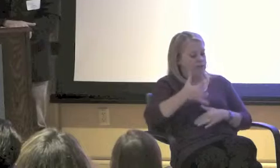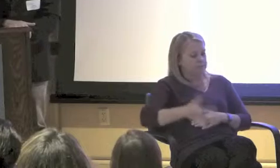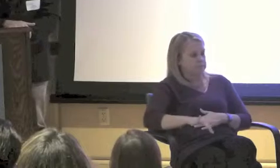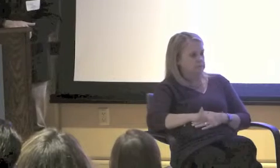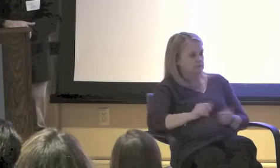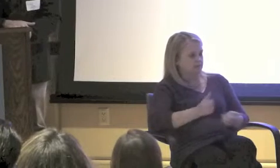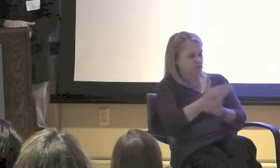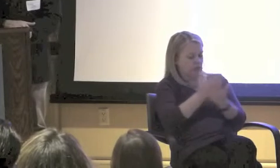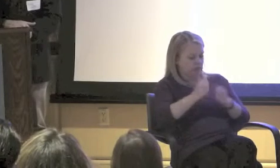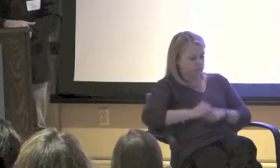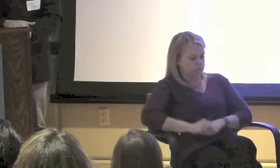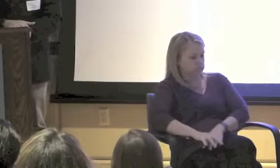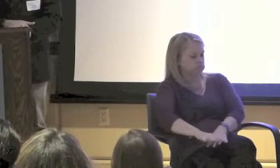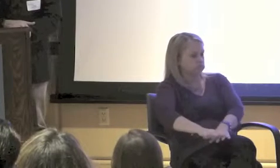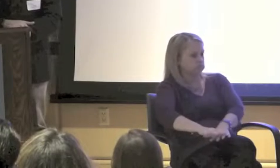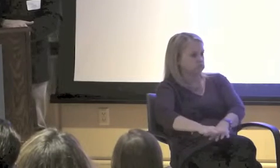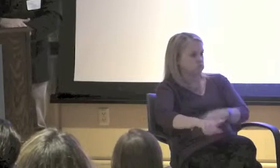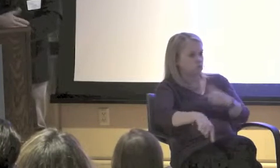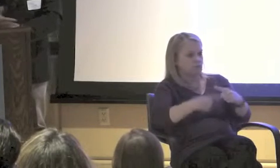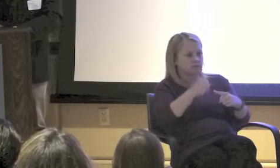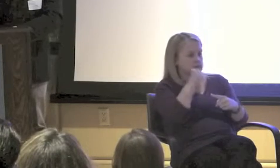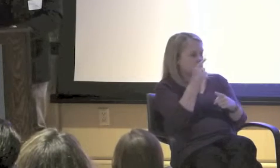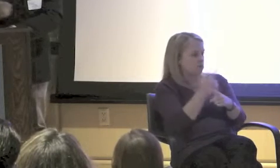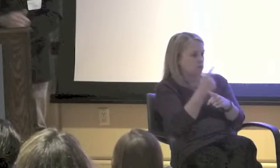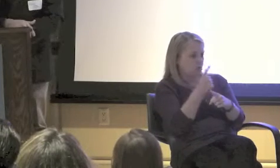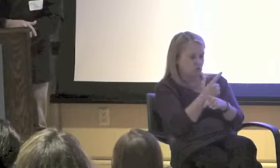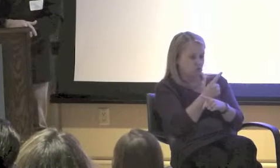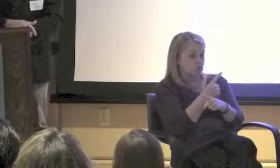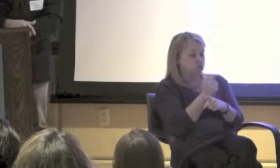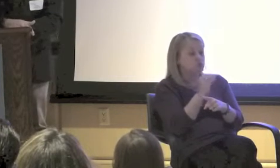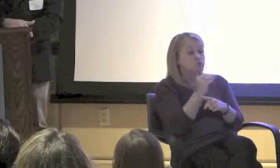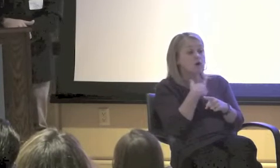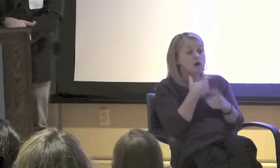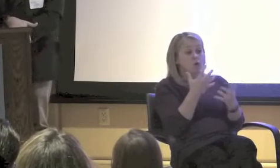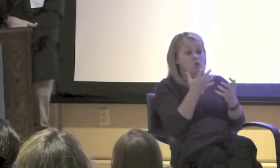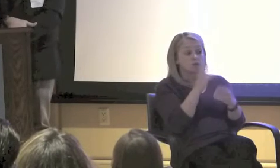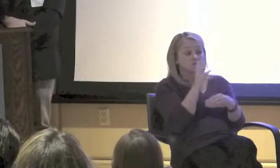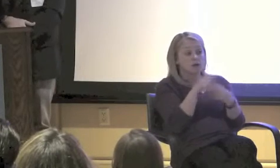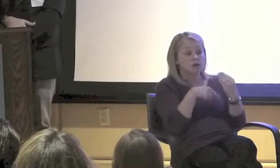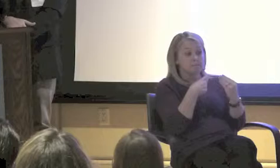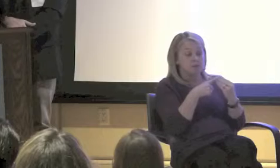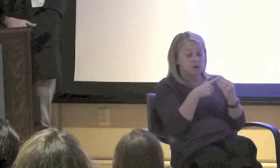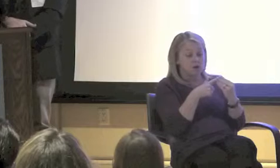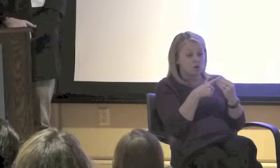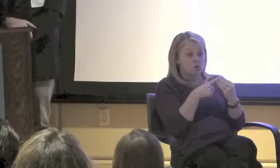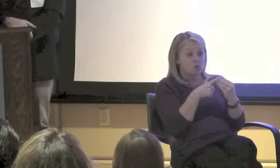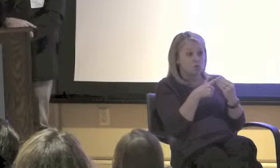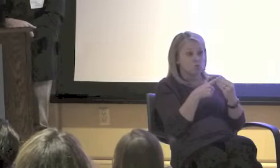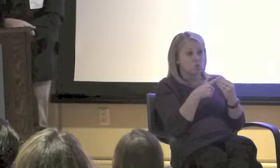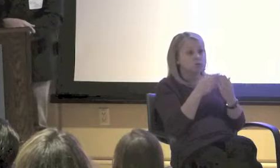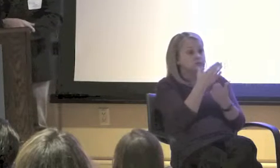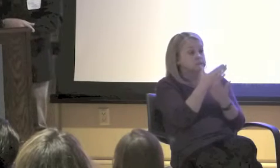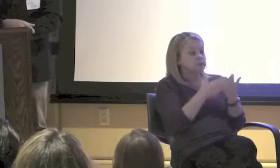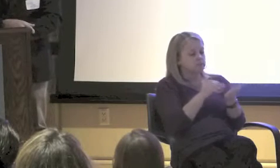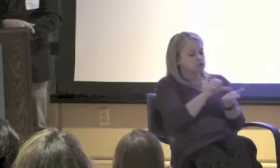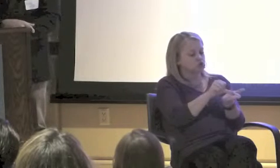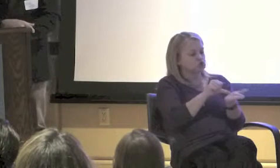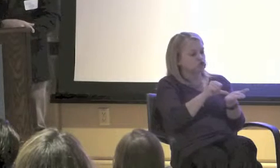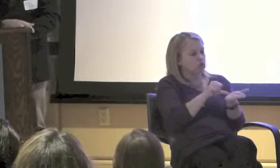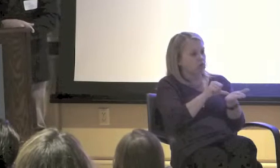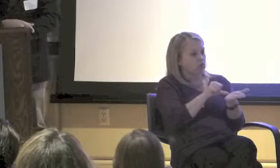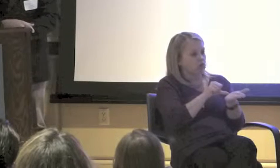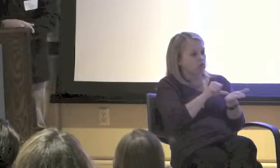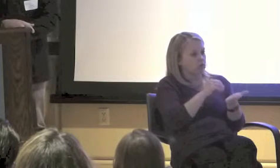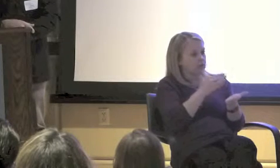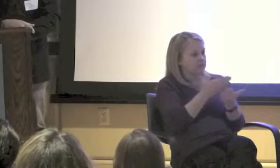bladder when it won't empty properly. And what I want to spend a few minutes talking to you about are some of the surgical procedures that